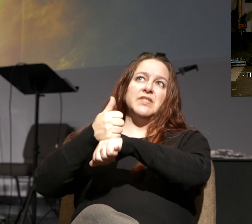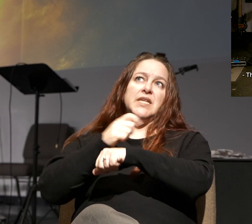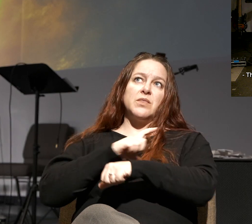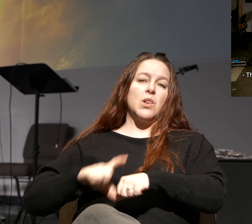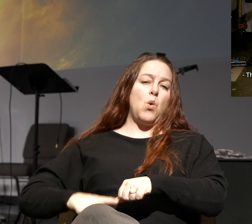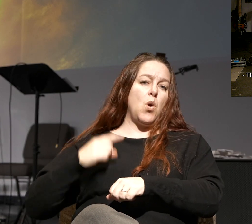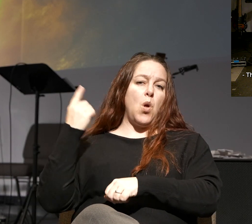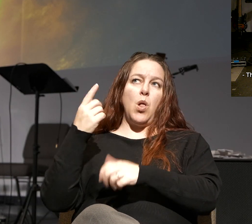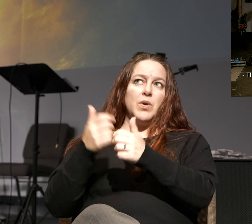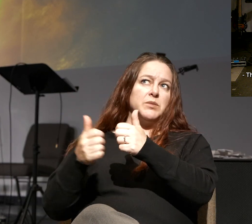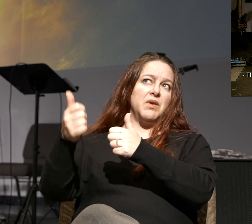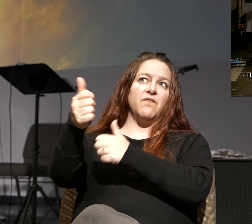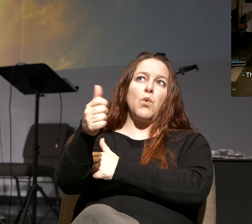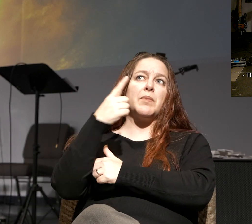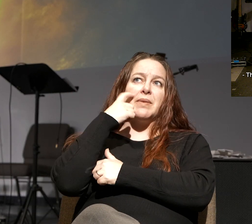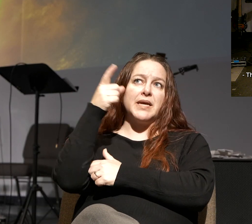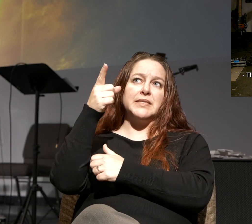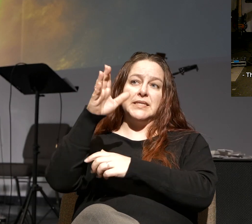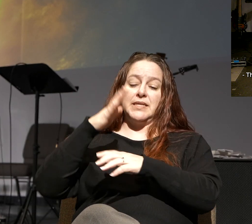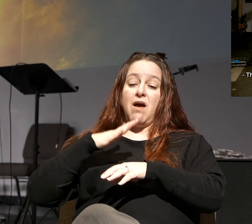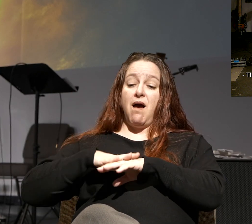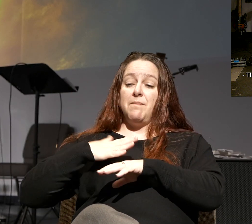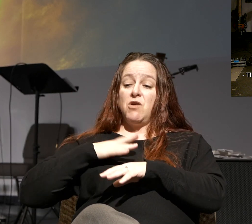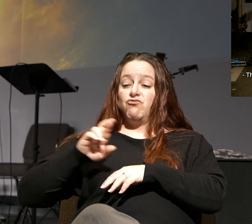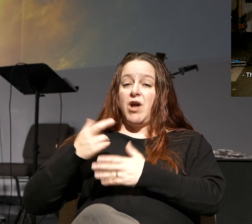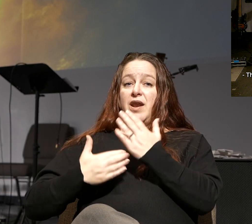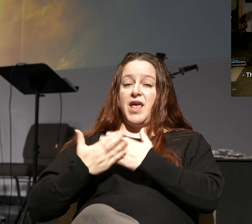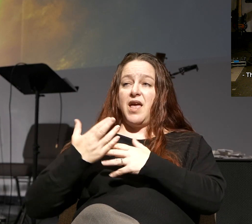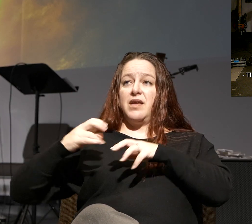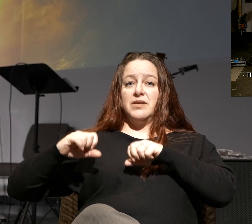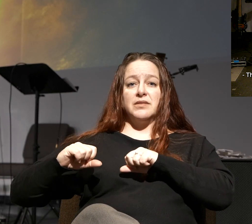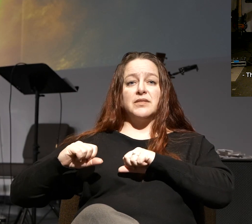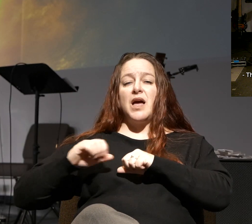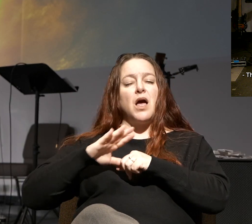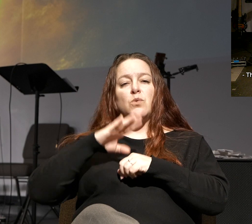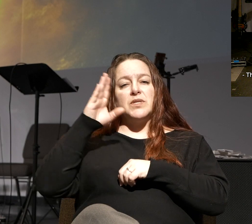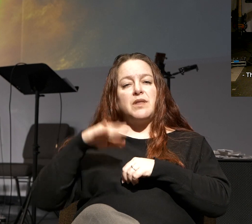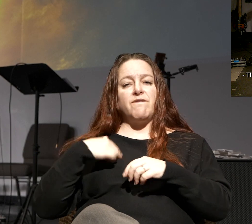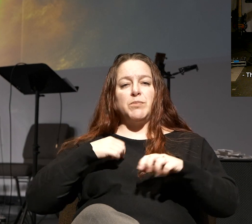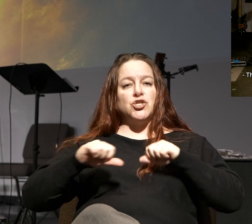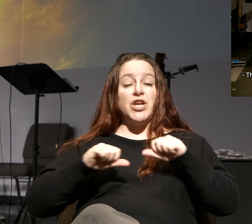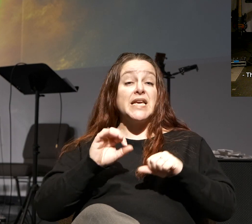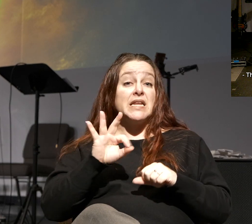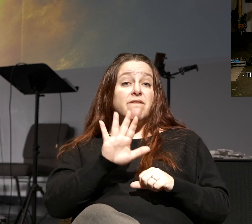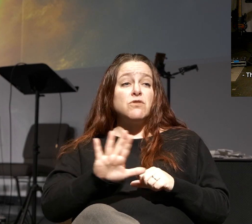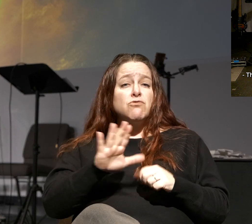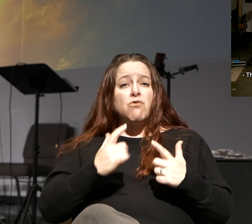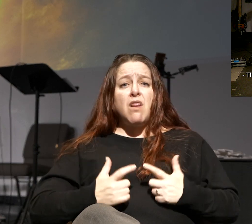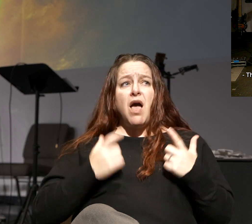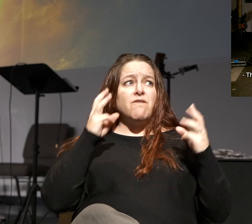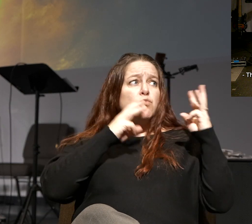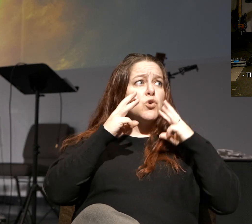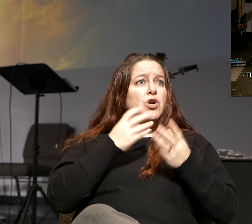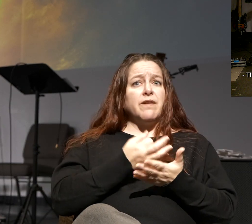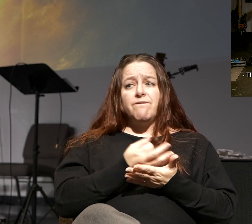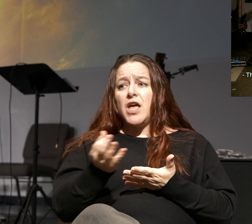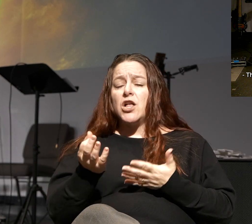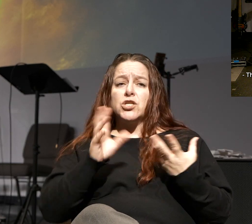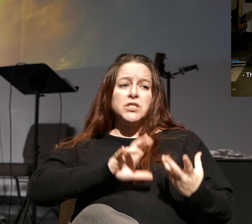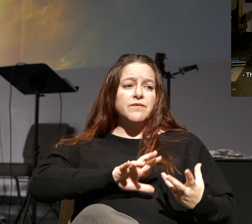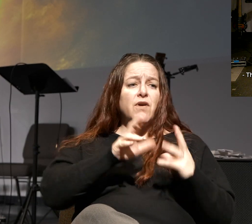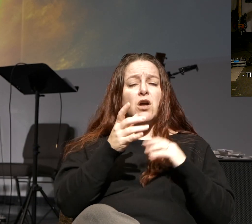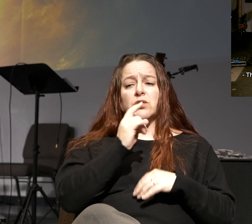always before me because He's at my right hand. I shall not be shaken. See, if your life is riddled with worry, failure, dysfunction,